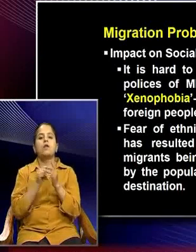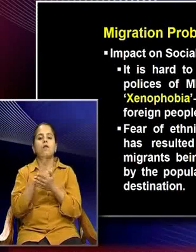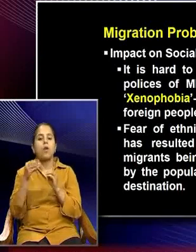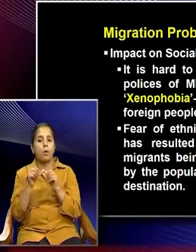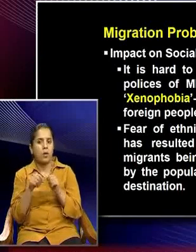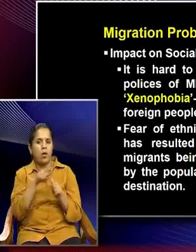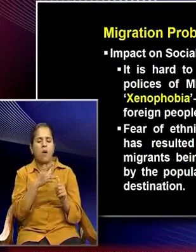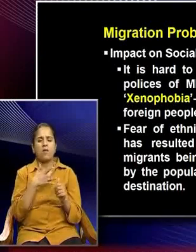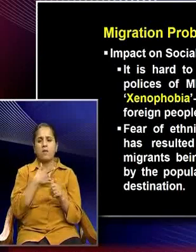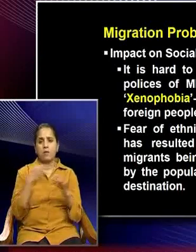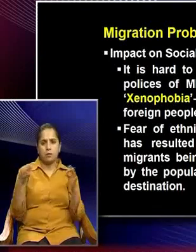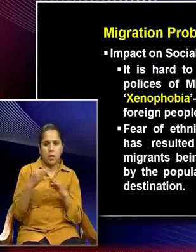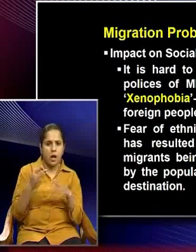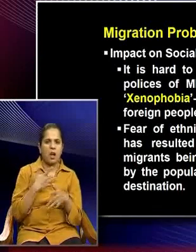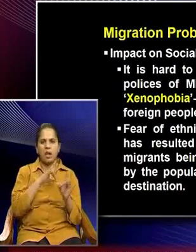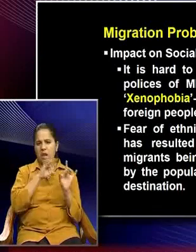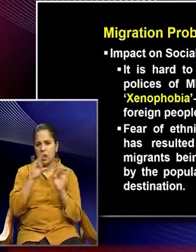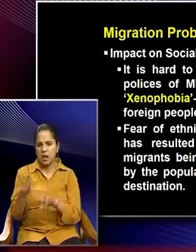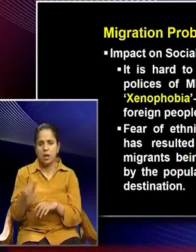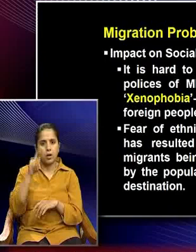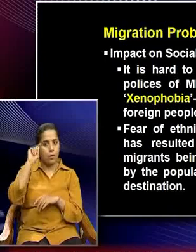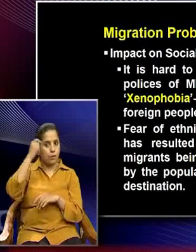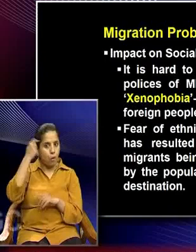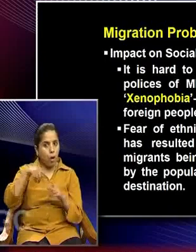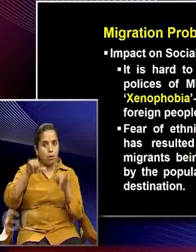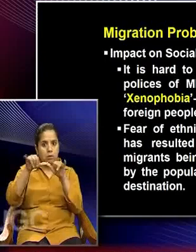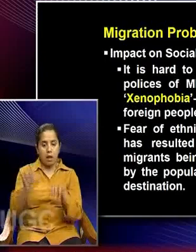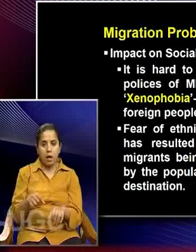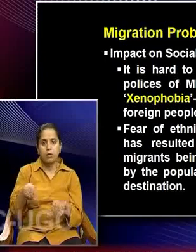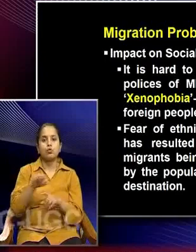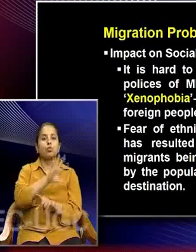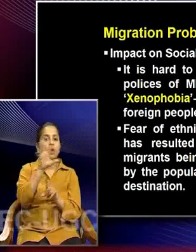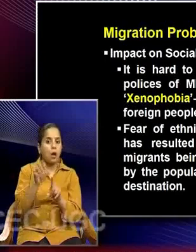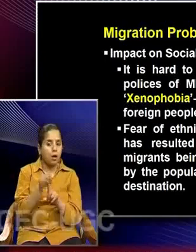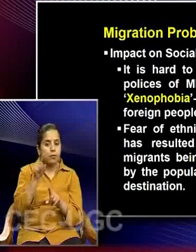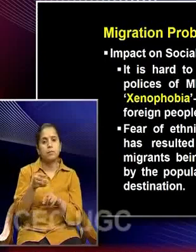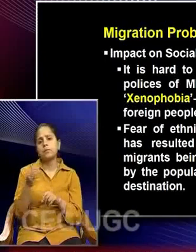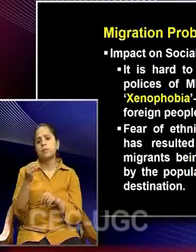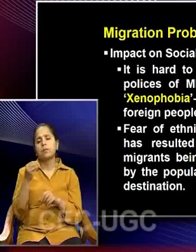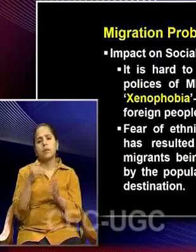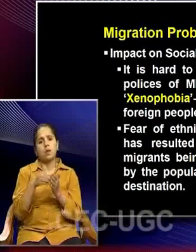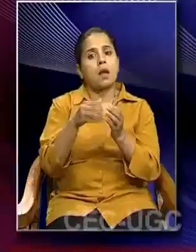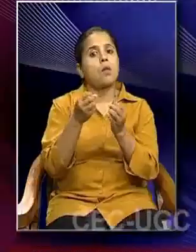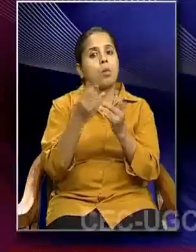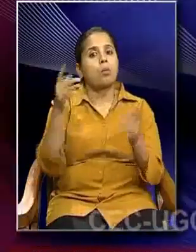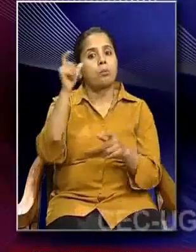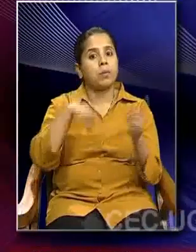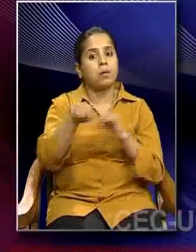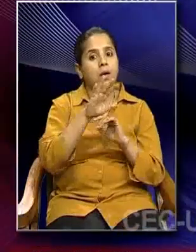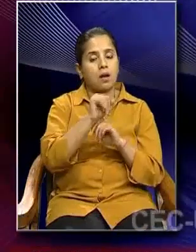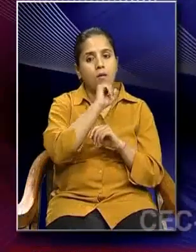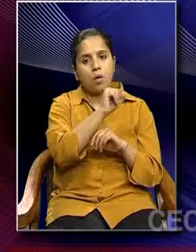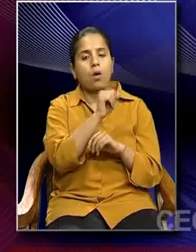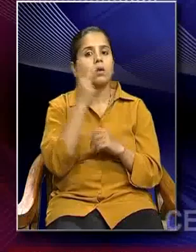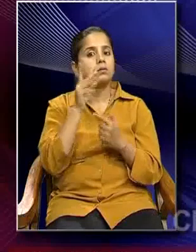or hatred of people from foreign lands and cultures. So often a lot of people have this